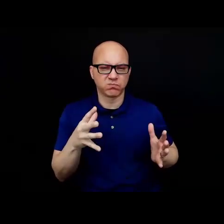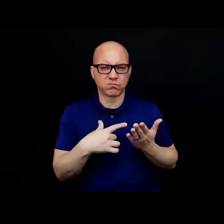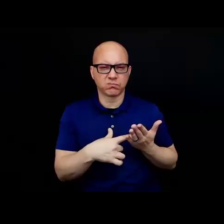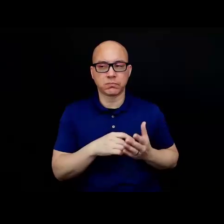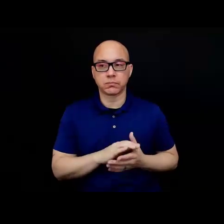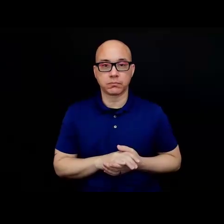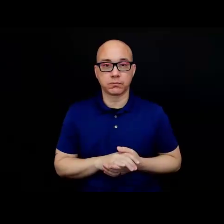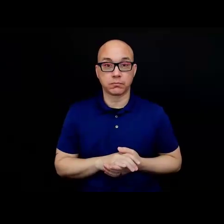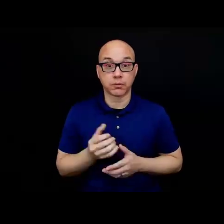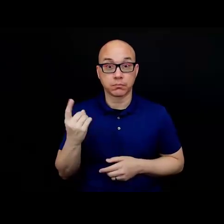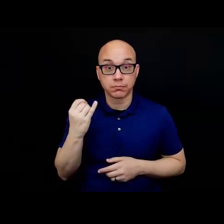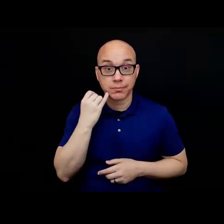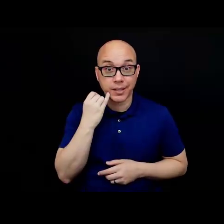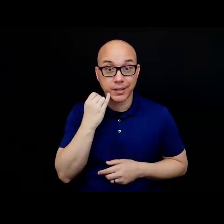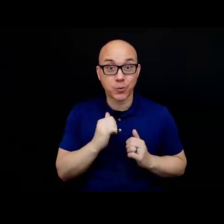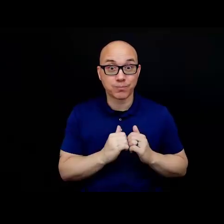you don't have any of that.